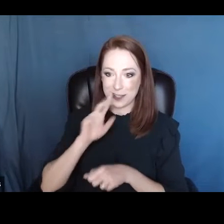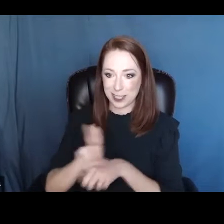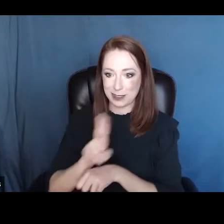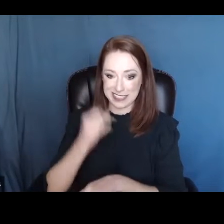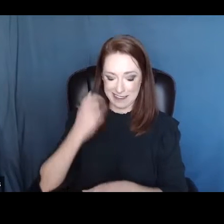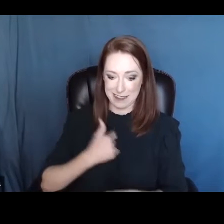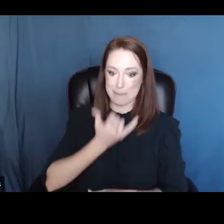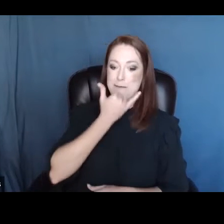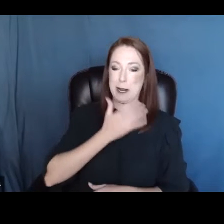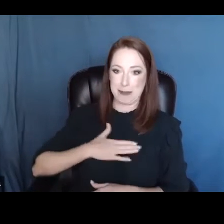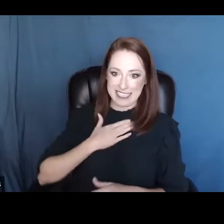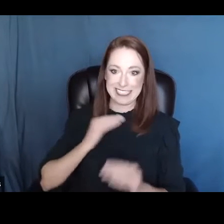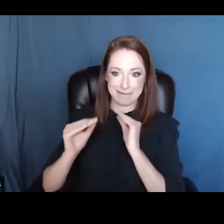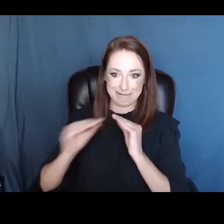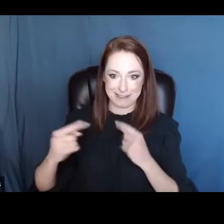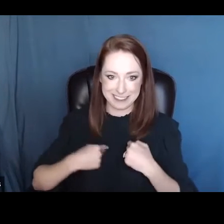out, please, if I do that.